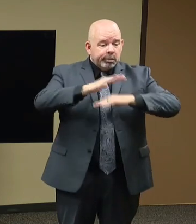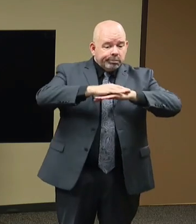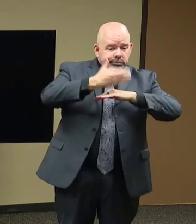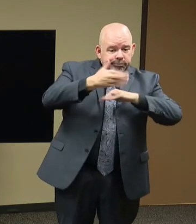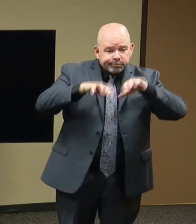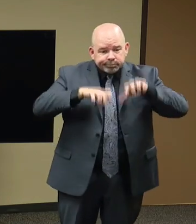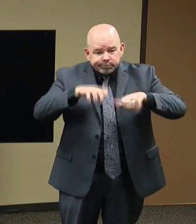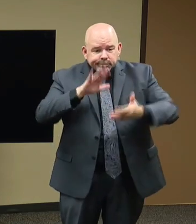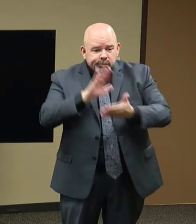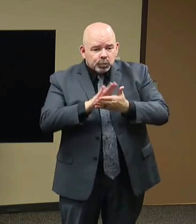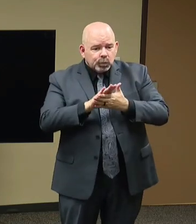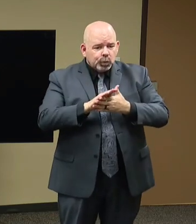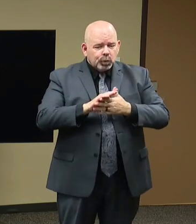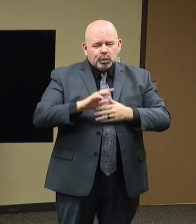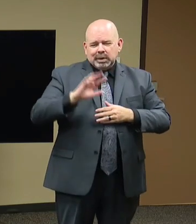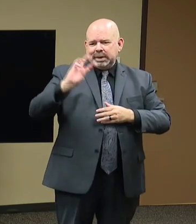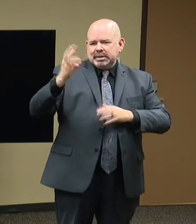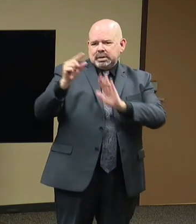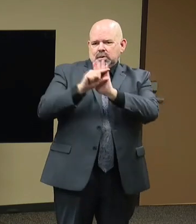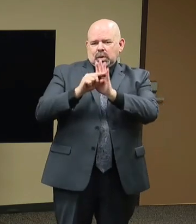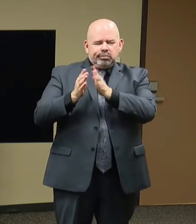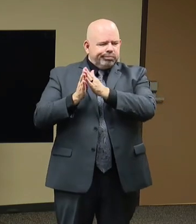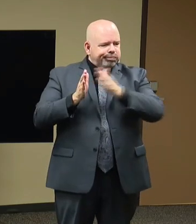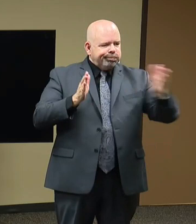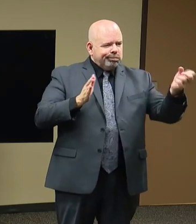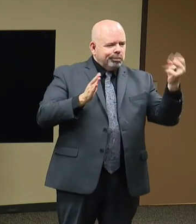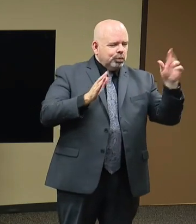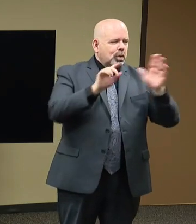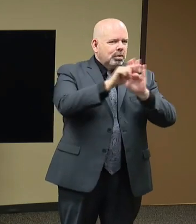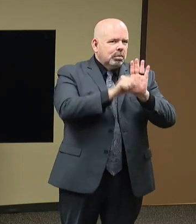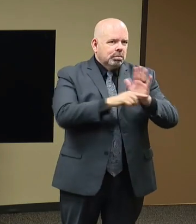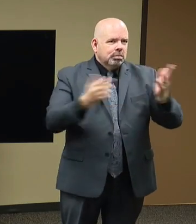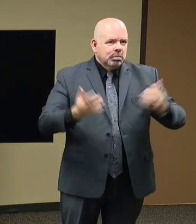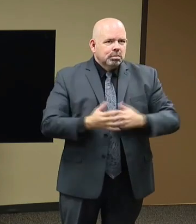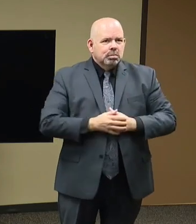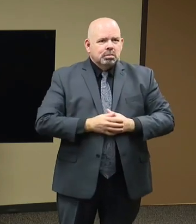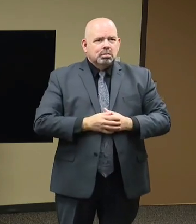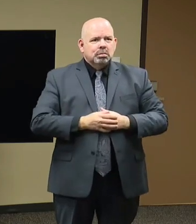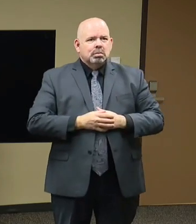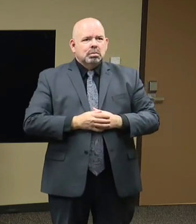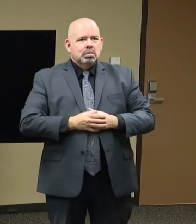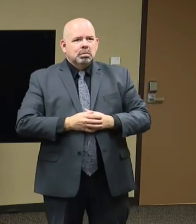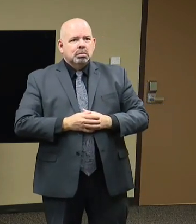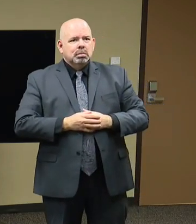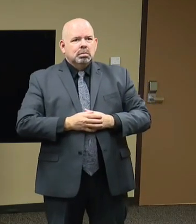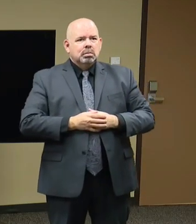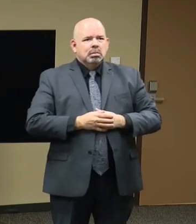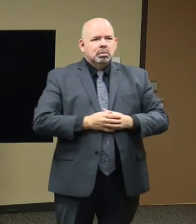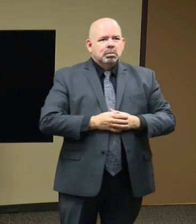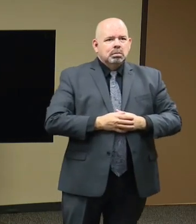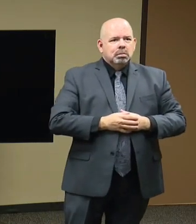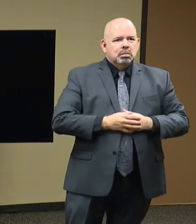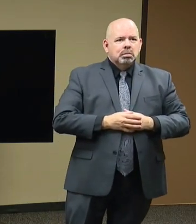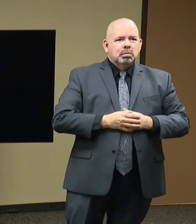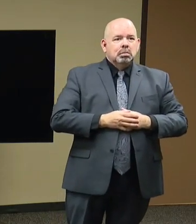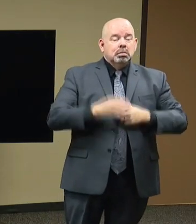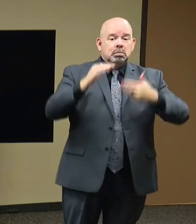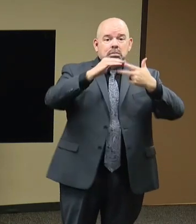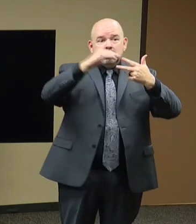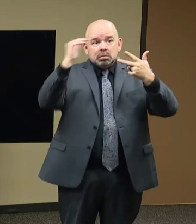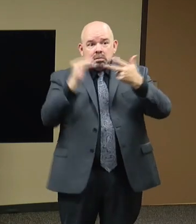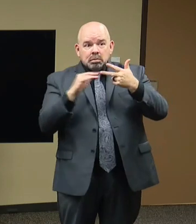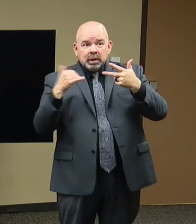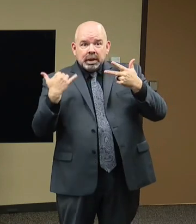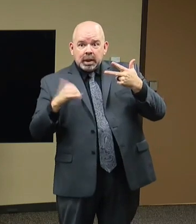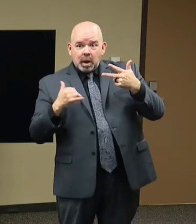talking about is how we get to yellow, right? If you want to see more businesses open, more kids back in school, and